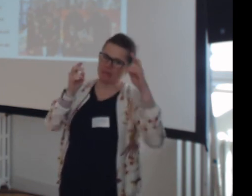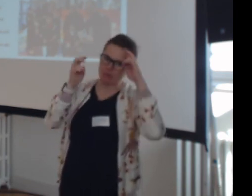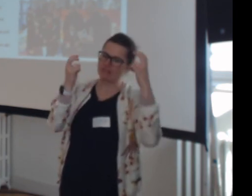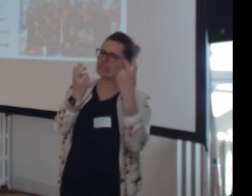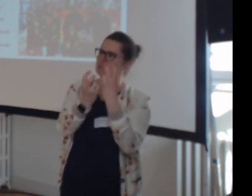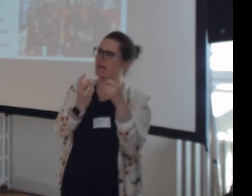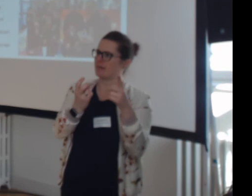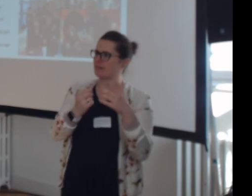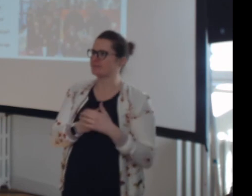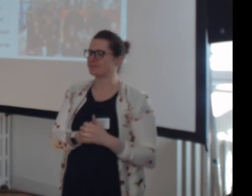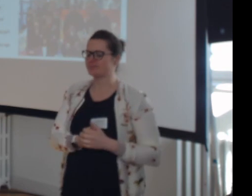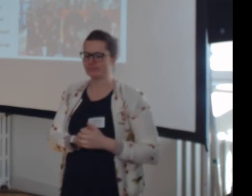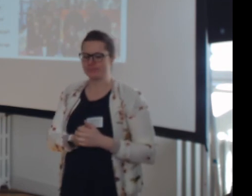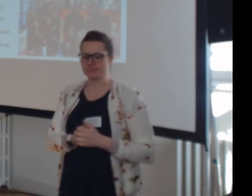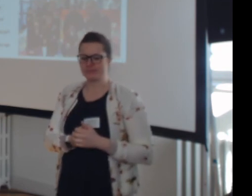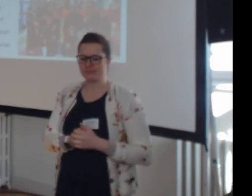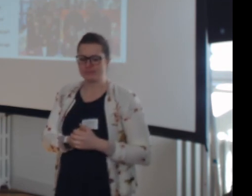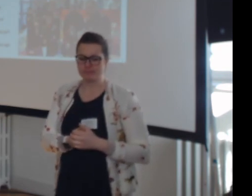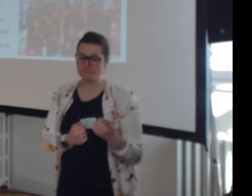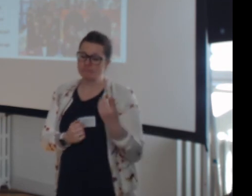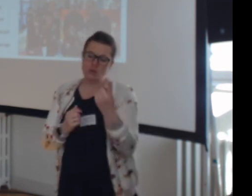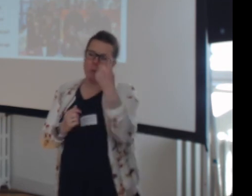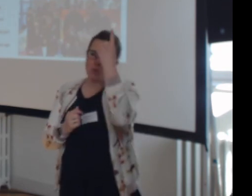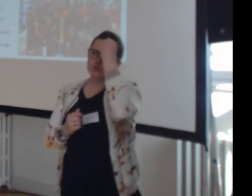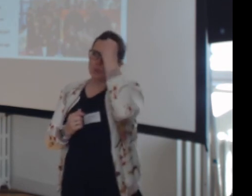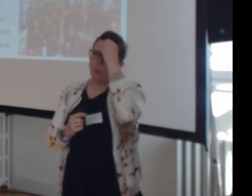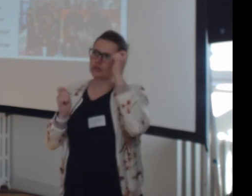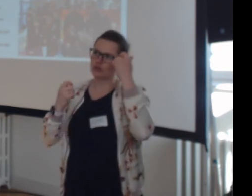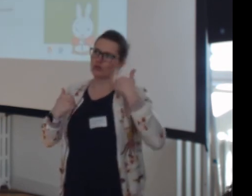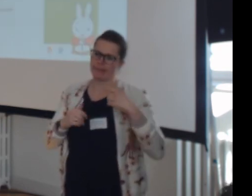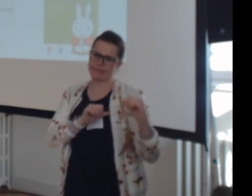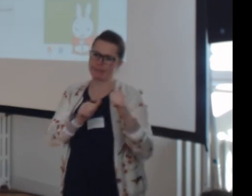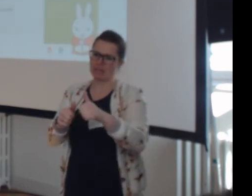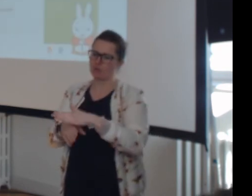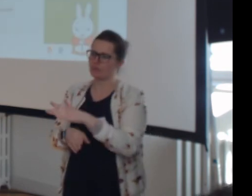or whatever institution of higher education.